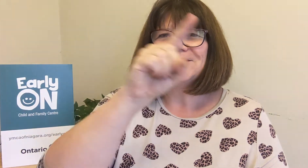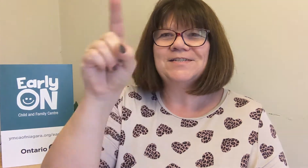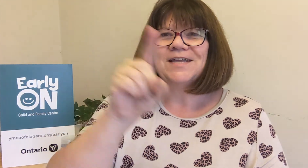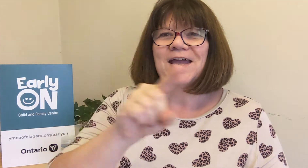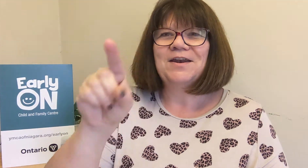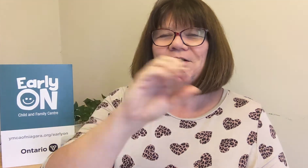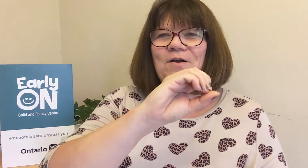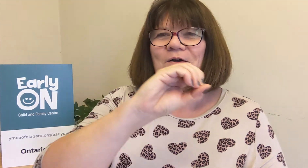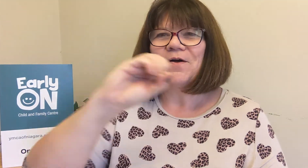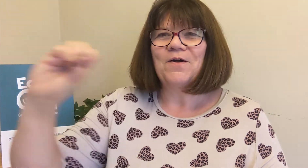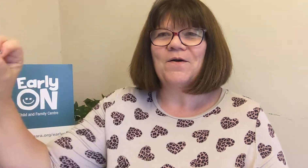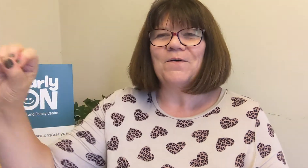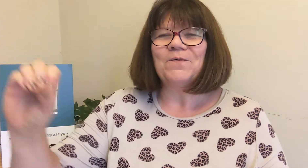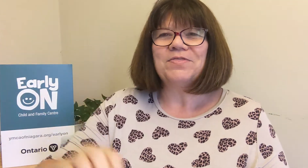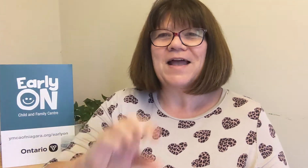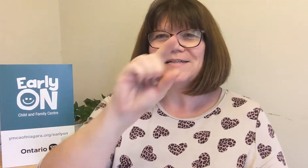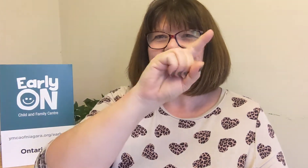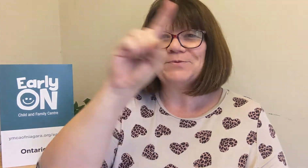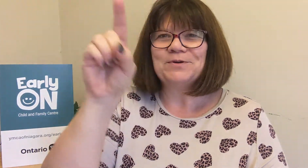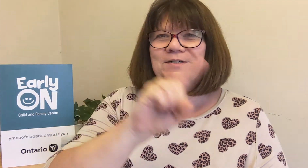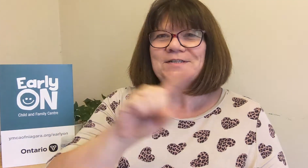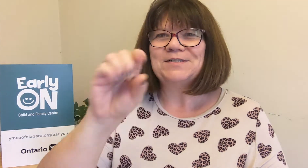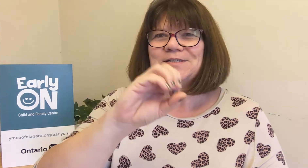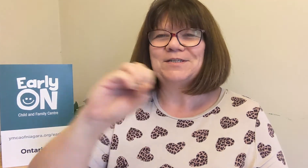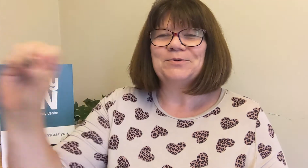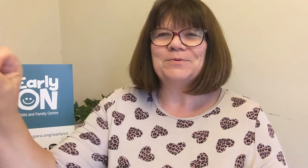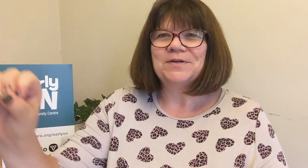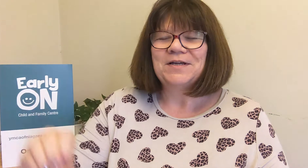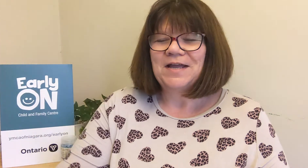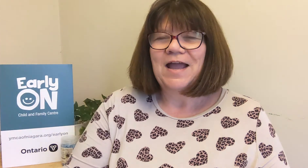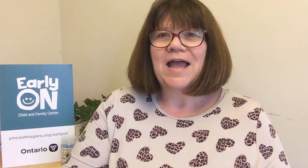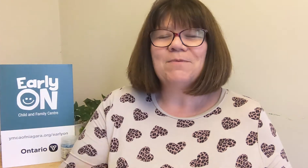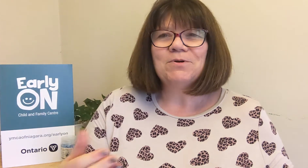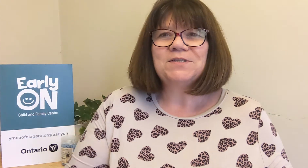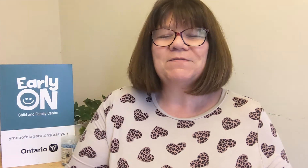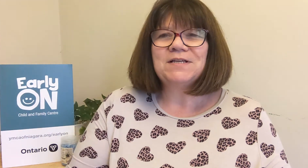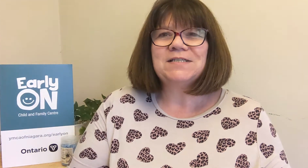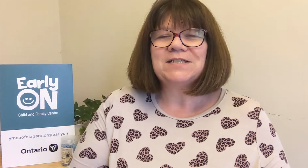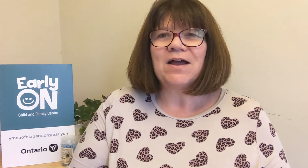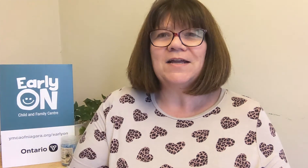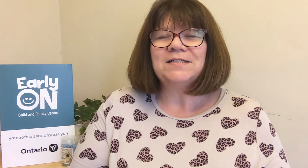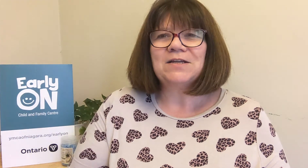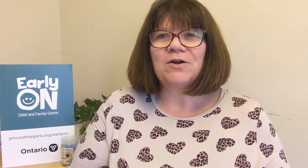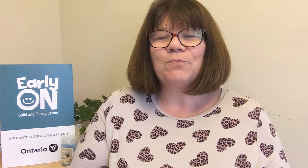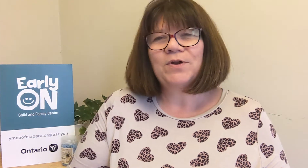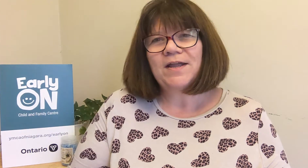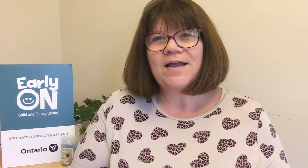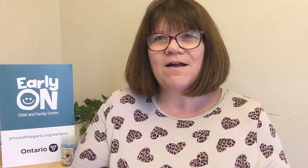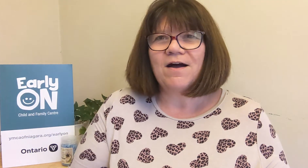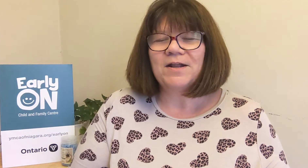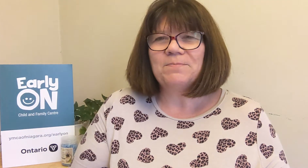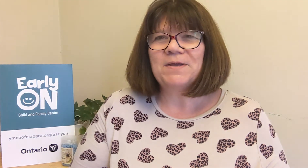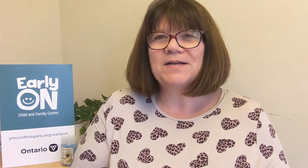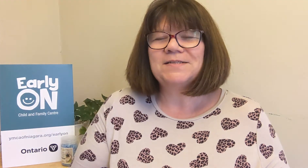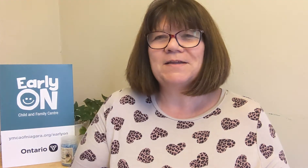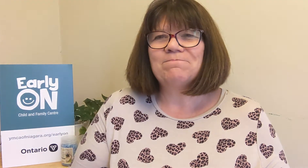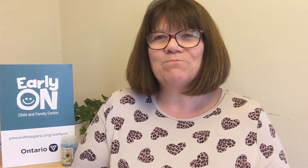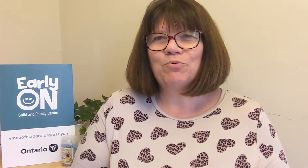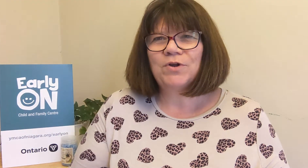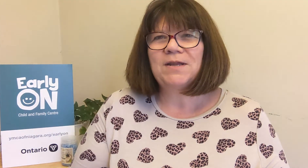Z-O. That's the word zoo. And most of these signs are pretty iconic because they pretty